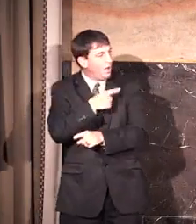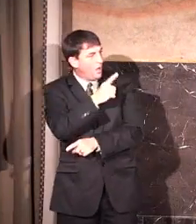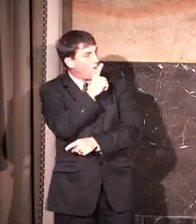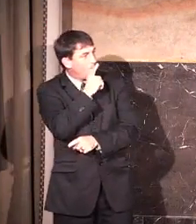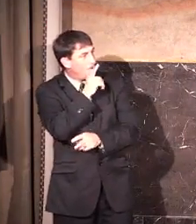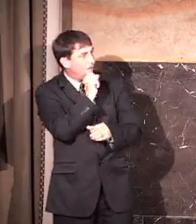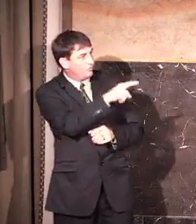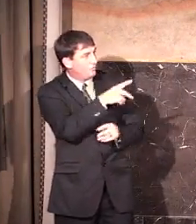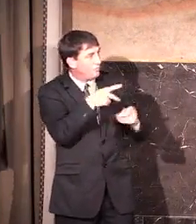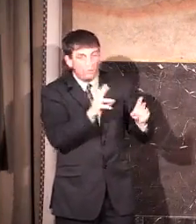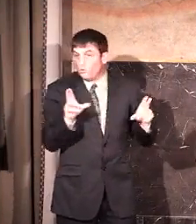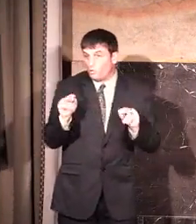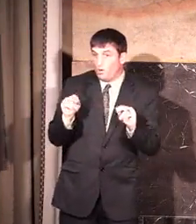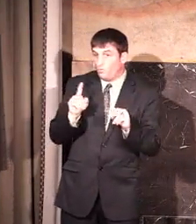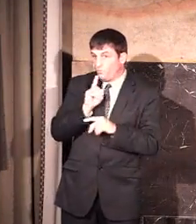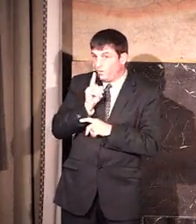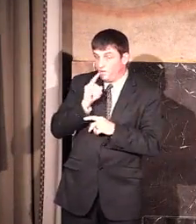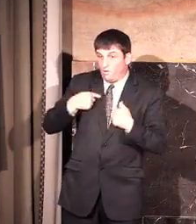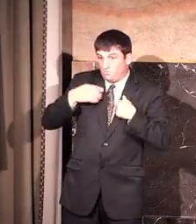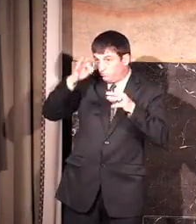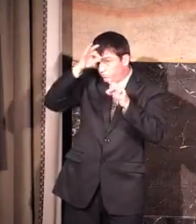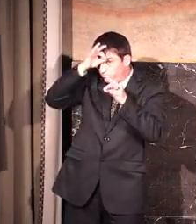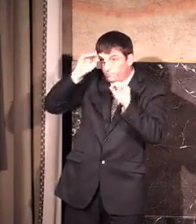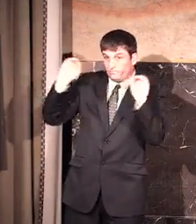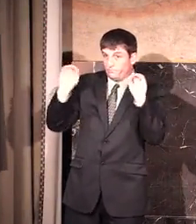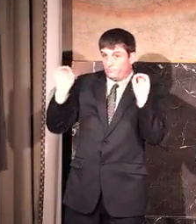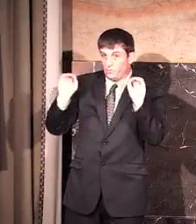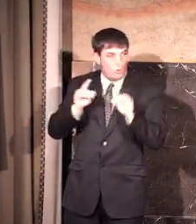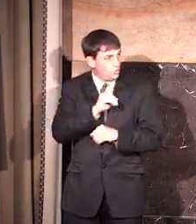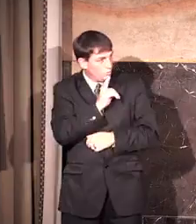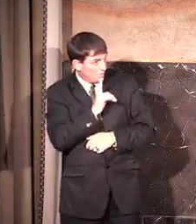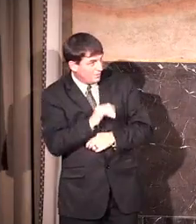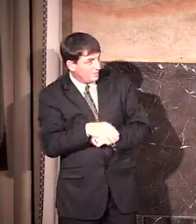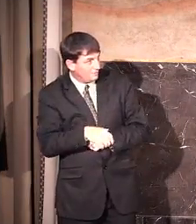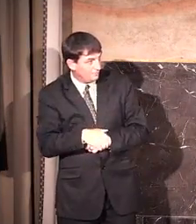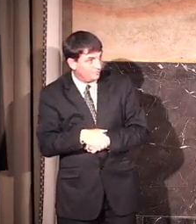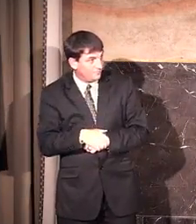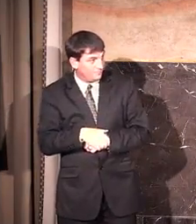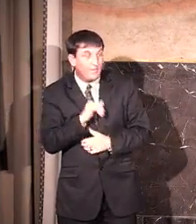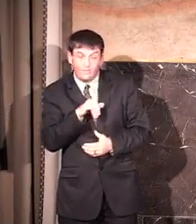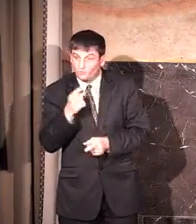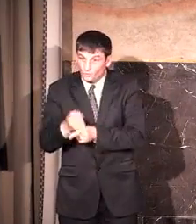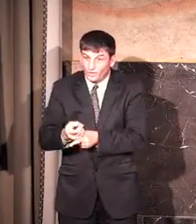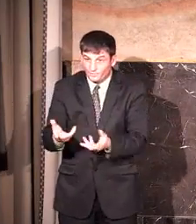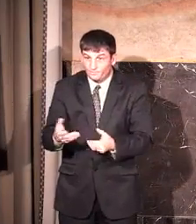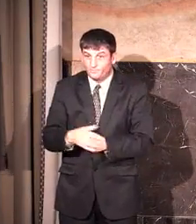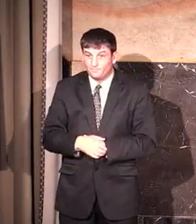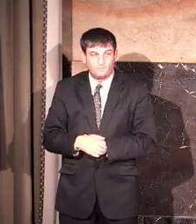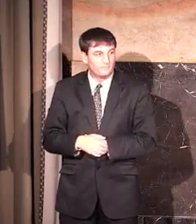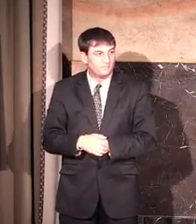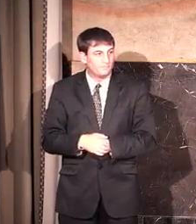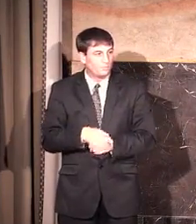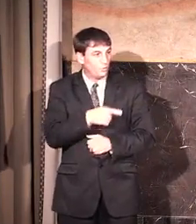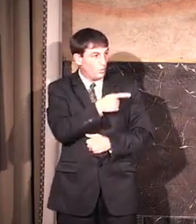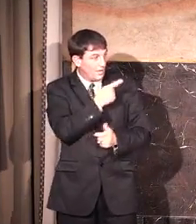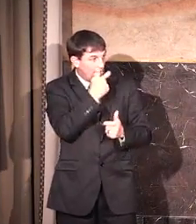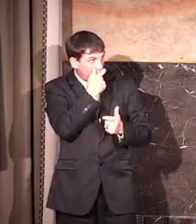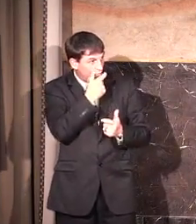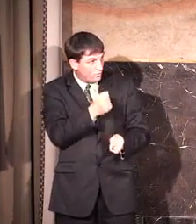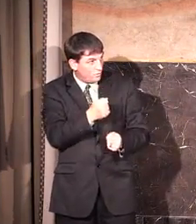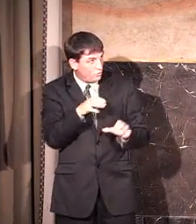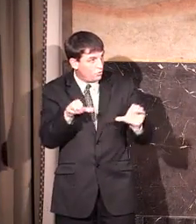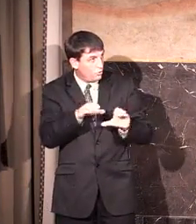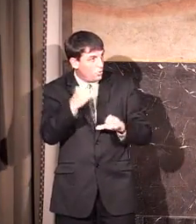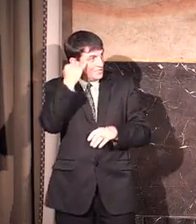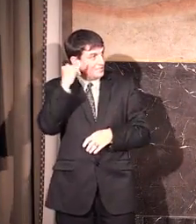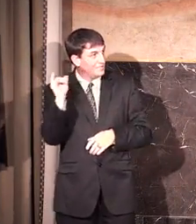he really didn't. I don't know anything about it. Really? That's correct. Are you interested in doing a similar